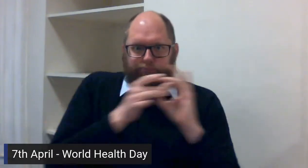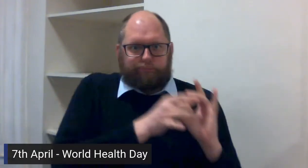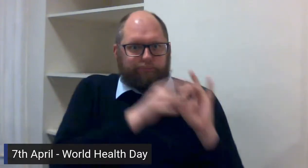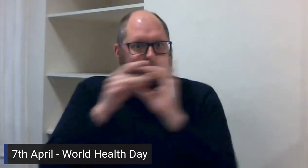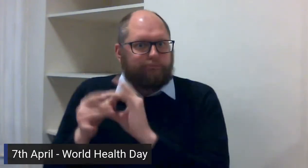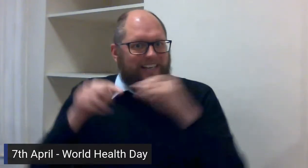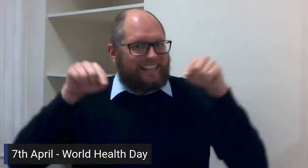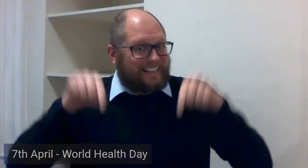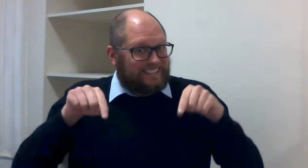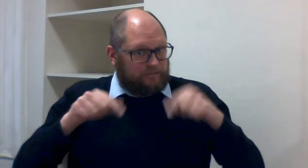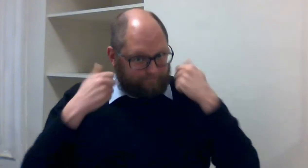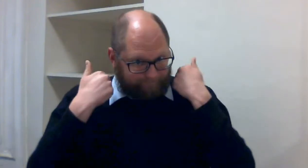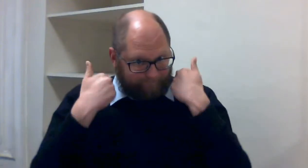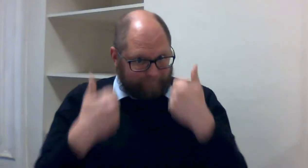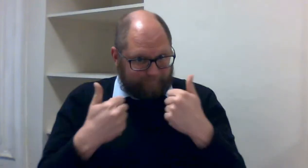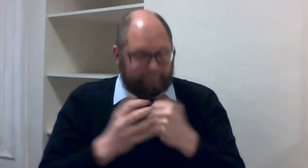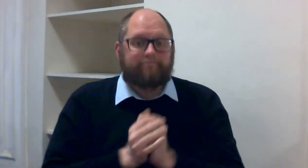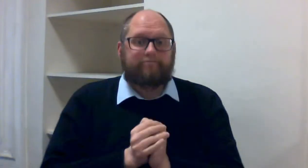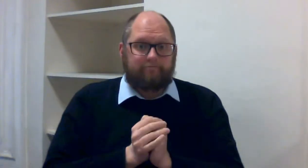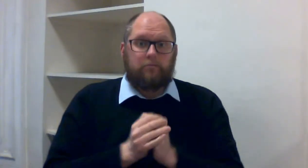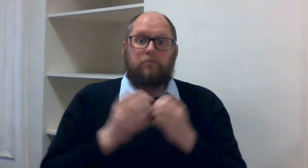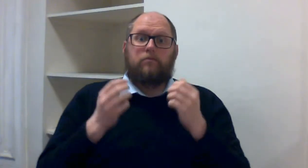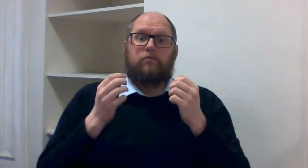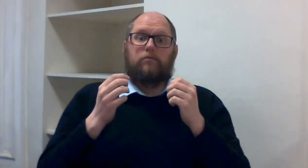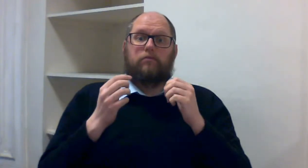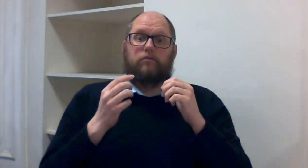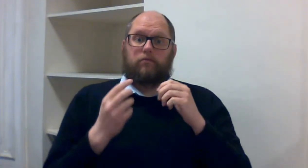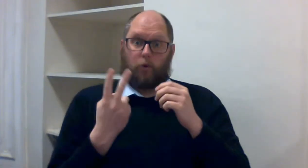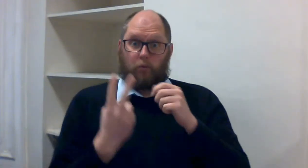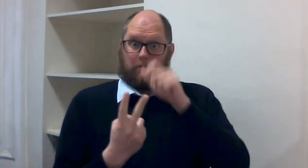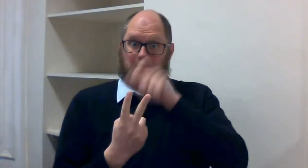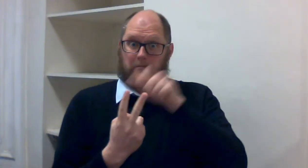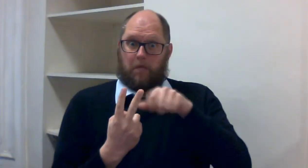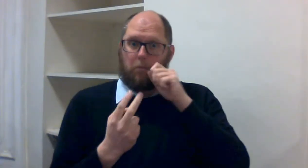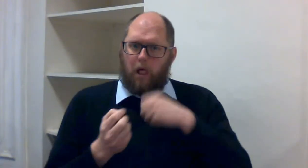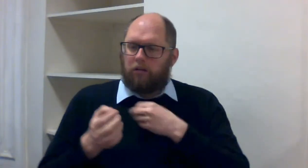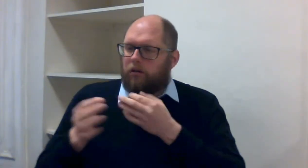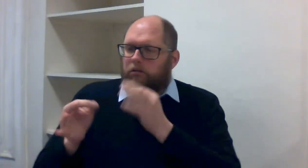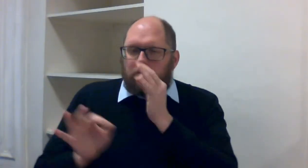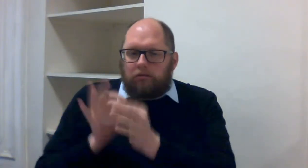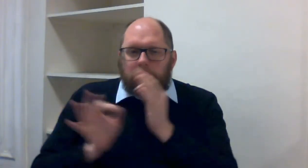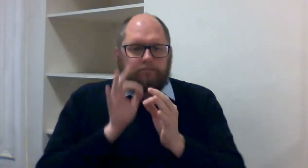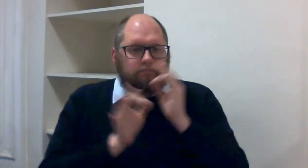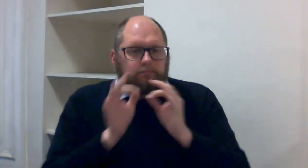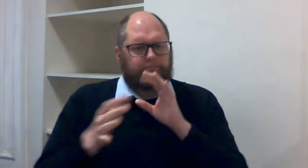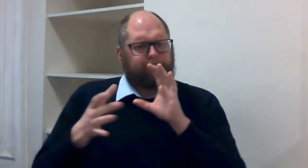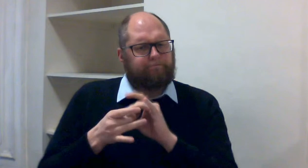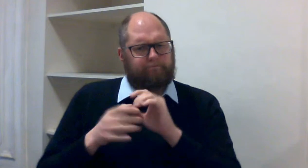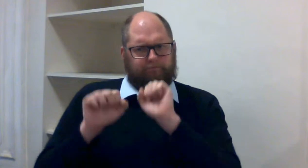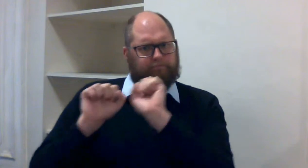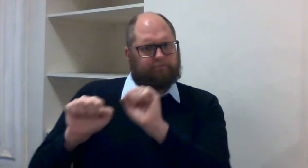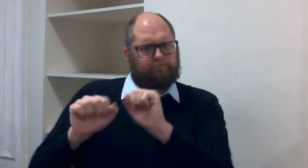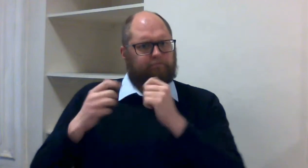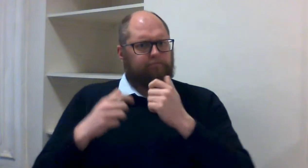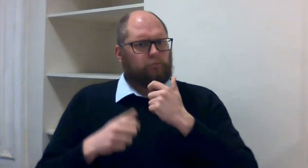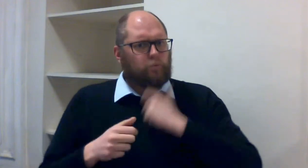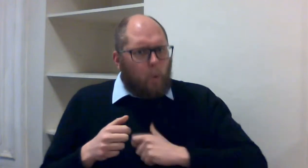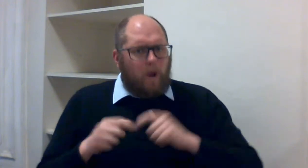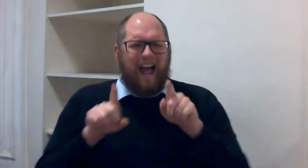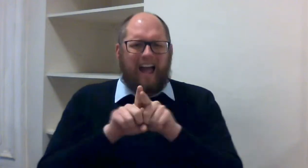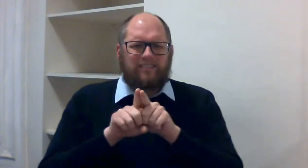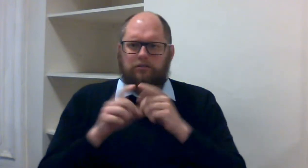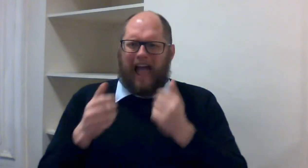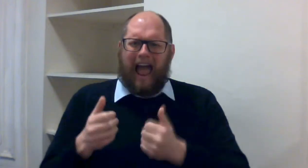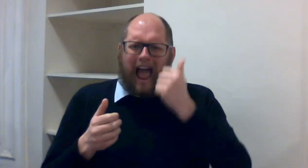thought that tied in very nicely with our session tonight. So the two guests that I'd like